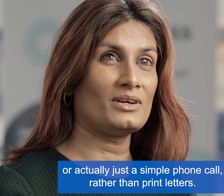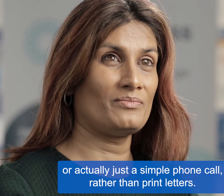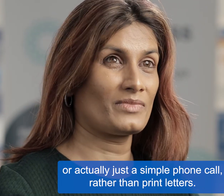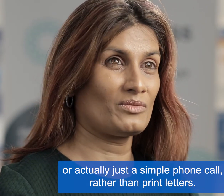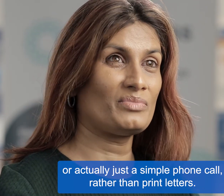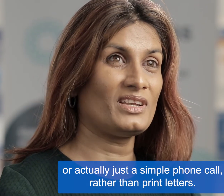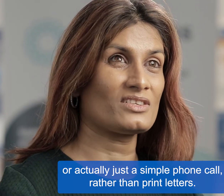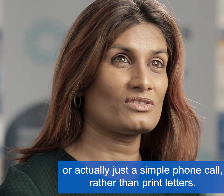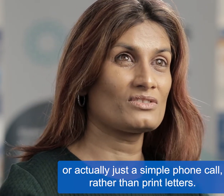print letters.